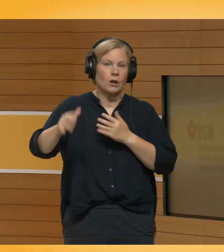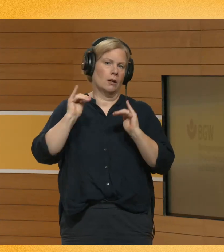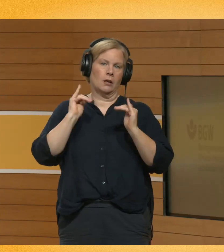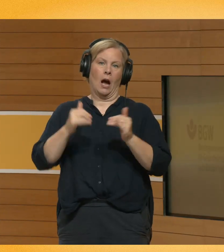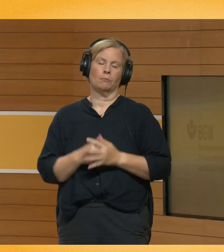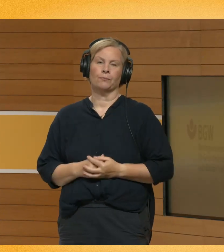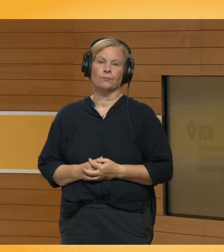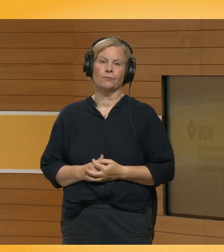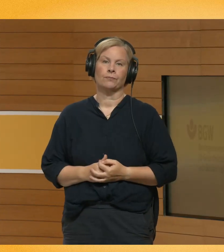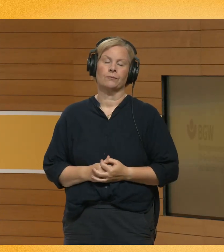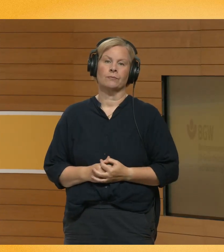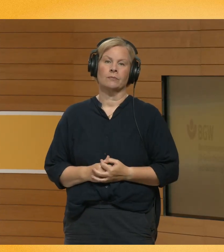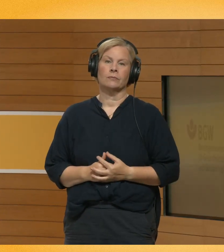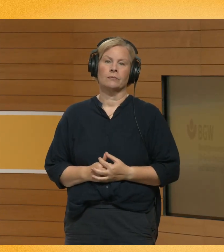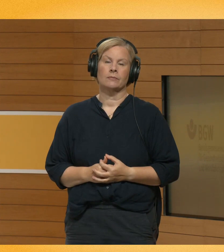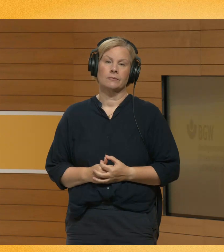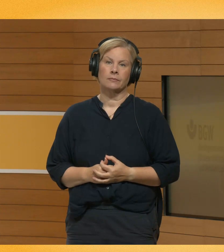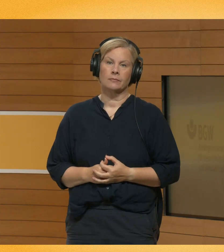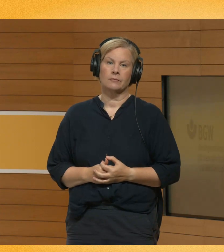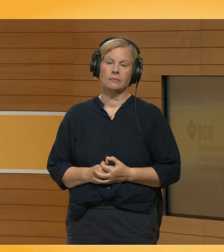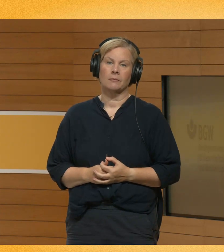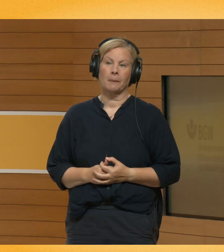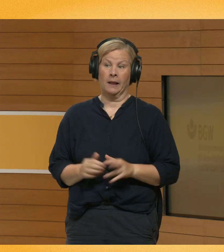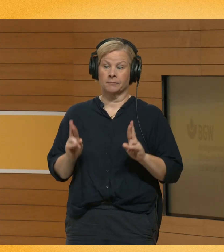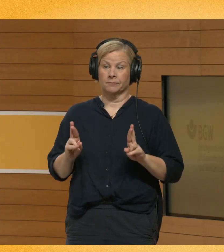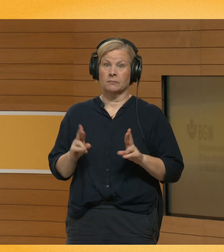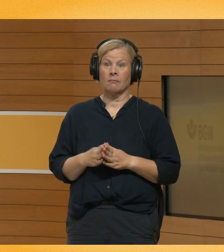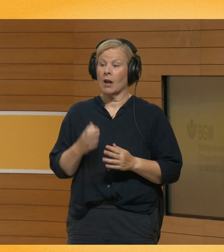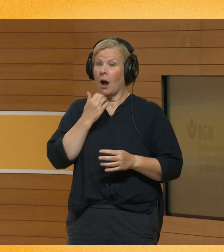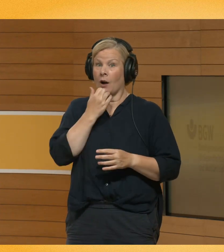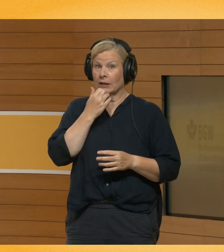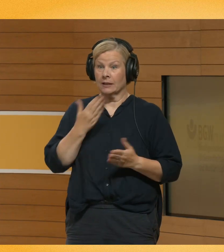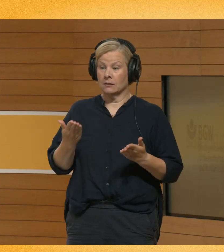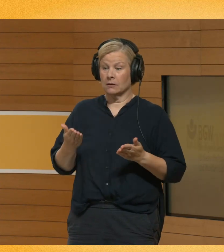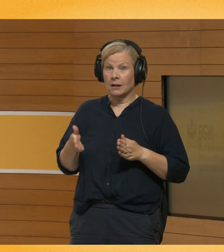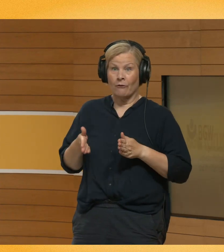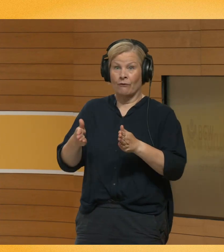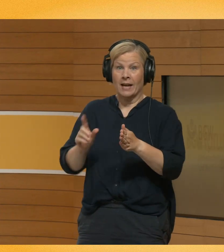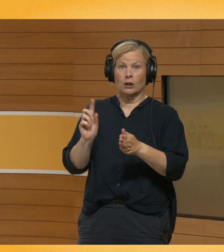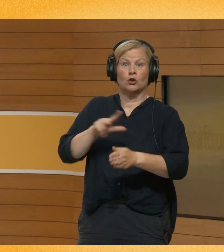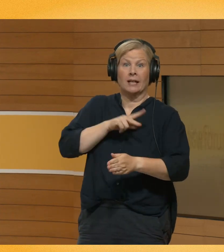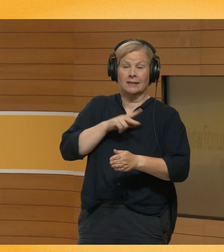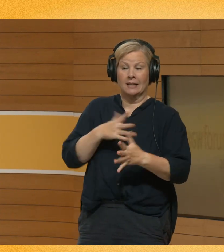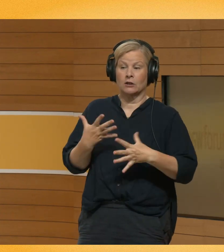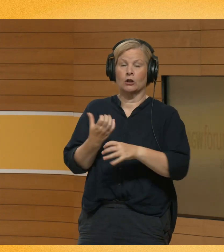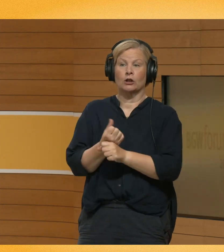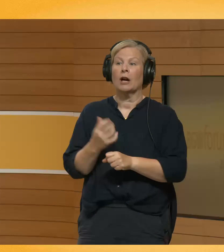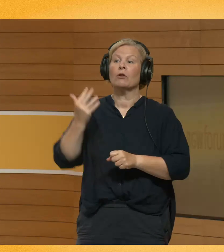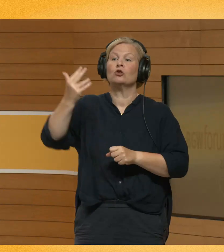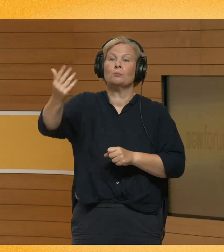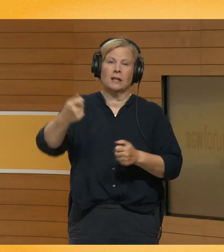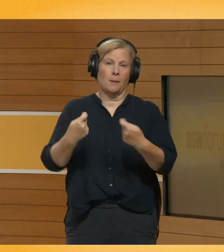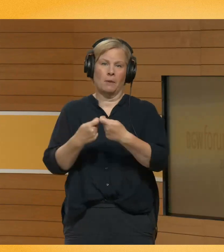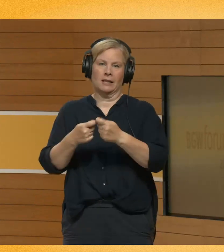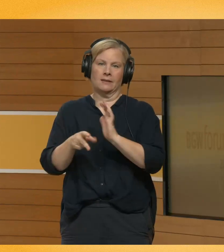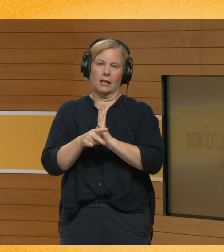towards pathway status. Maria already explained it. So Pathway for Excellence is a